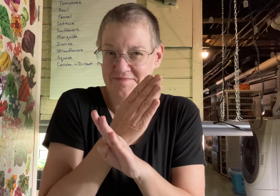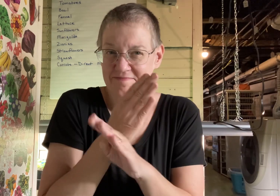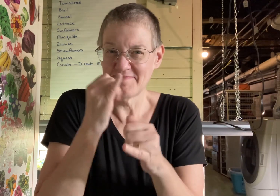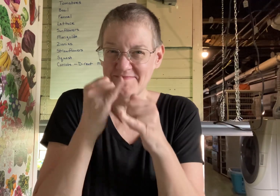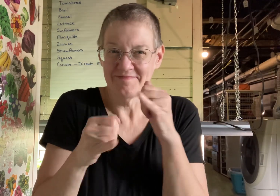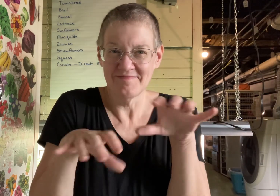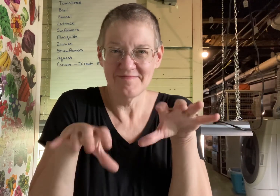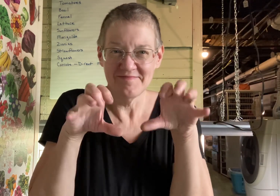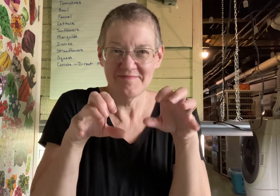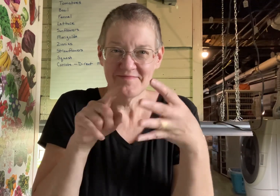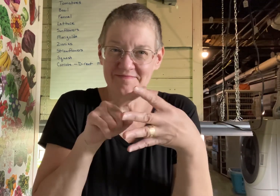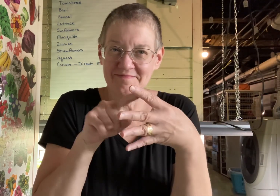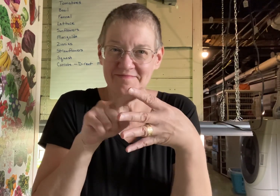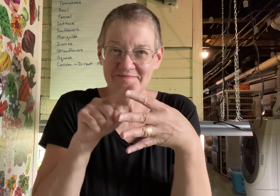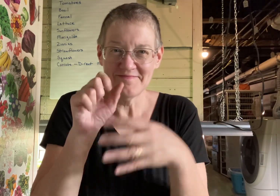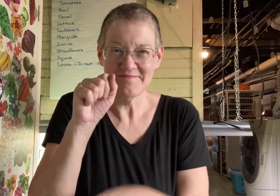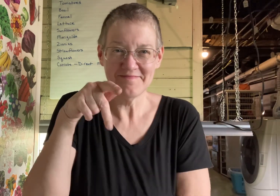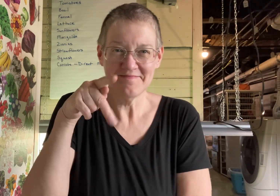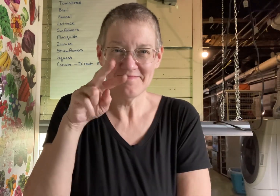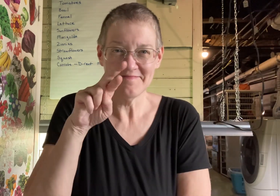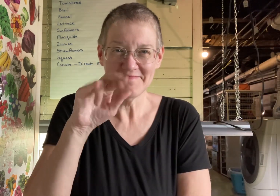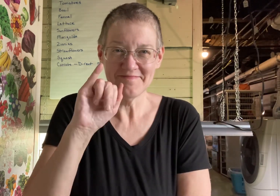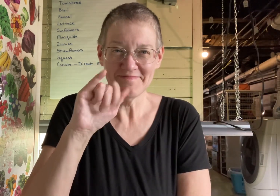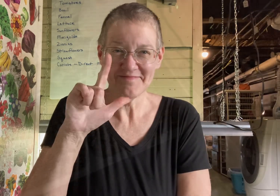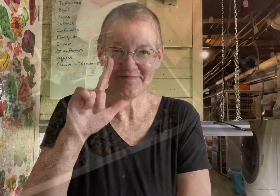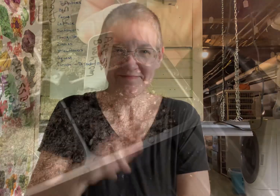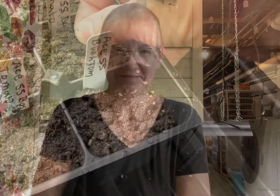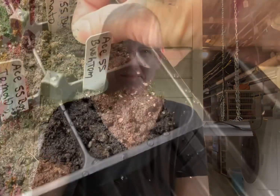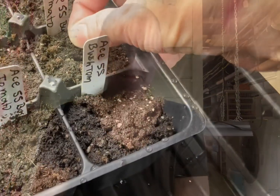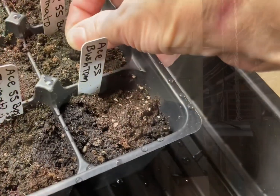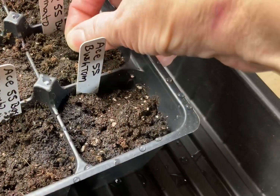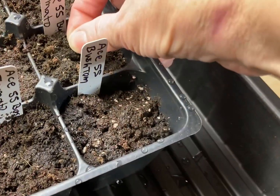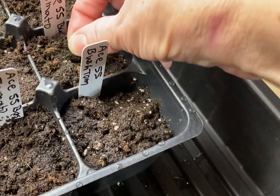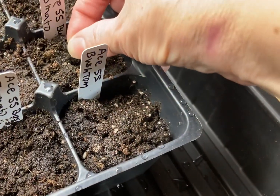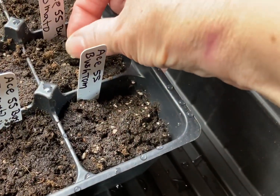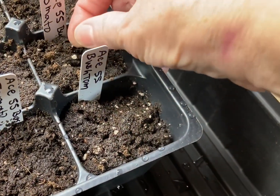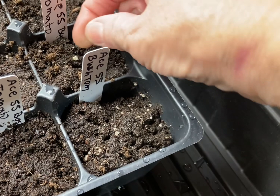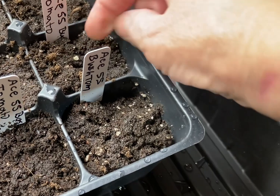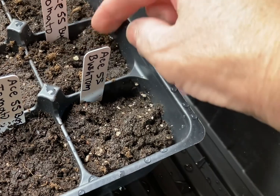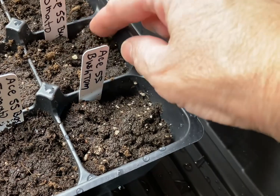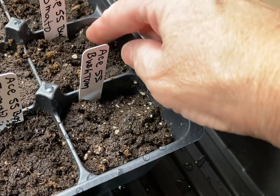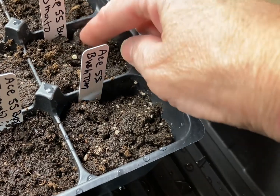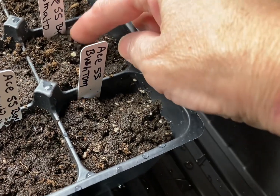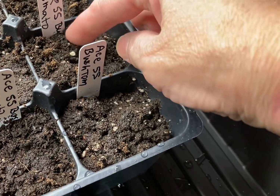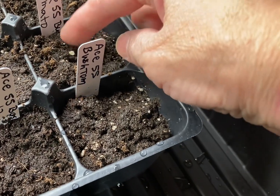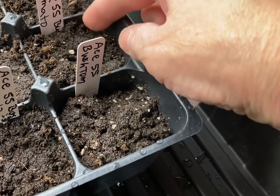to wait 4 weeks before the last frost, early April.